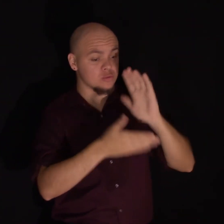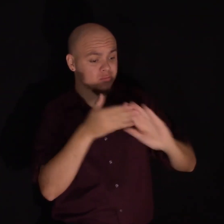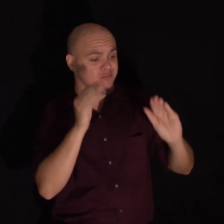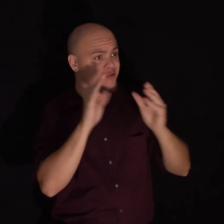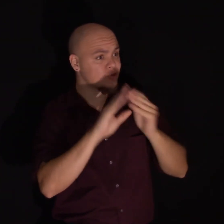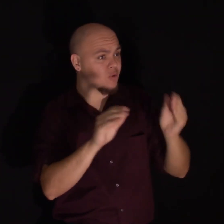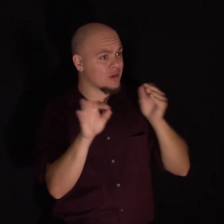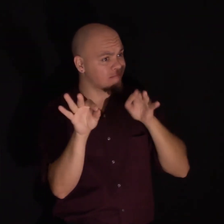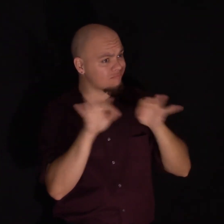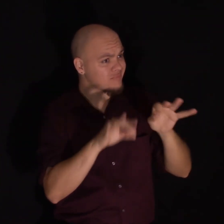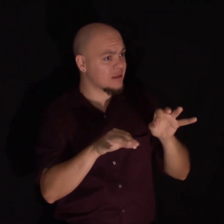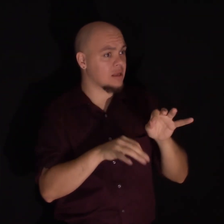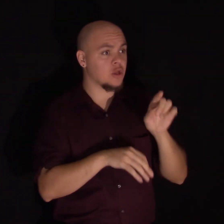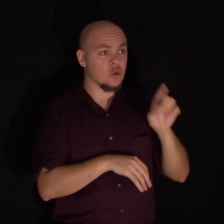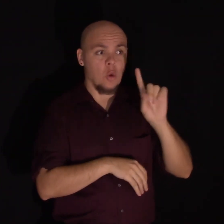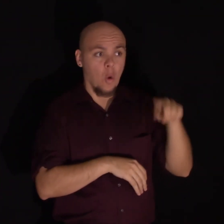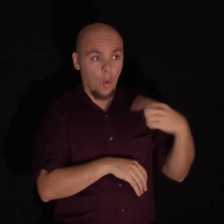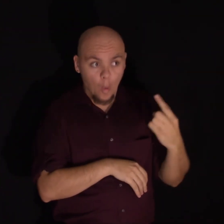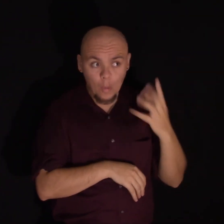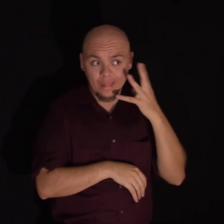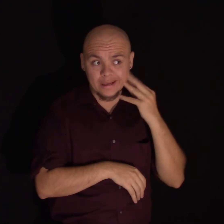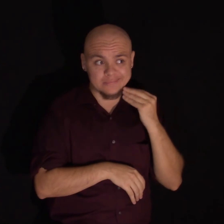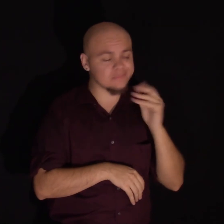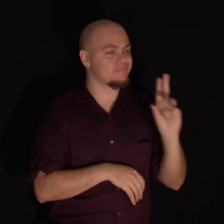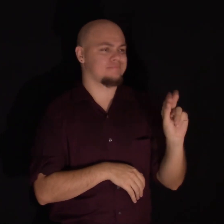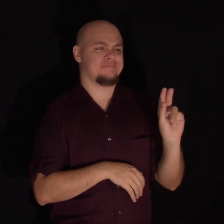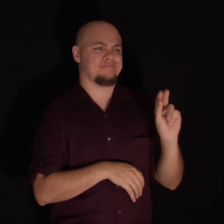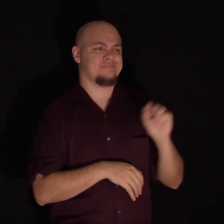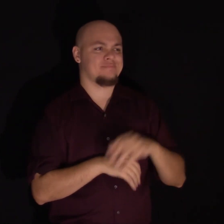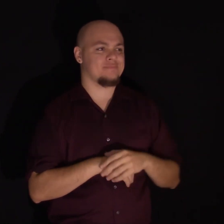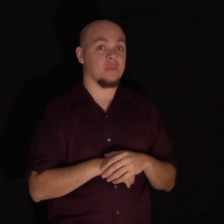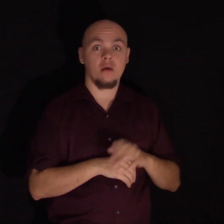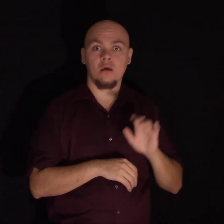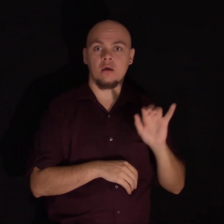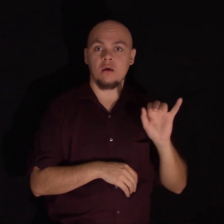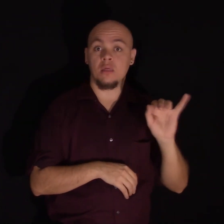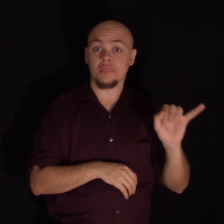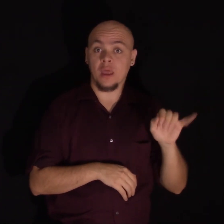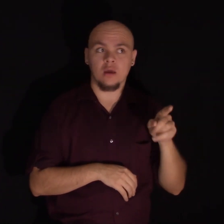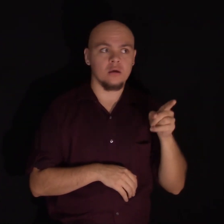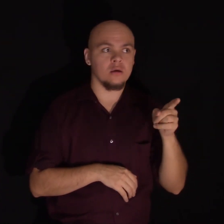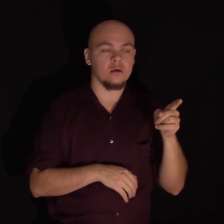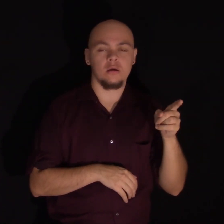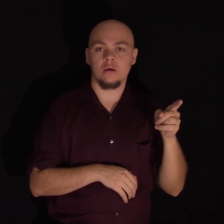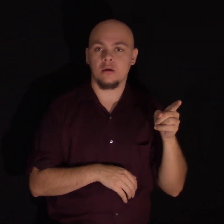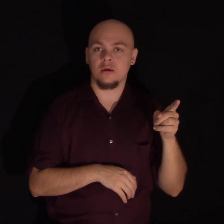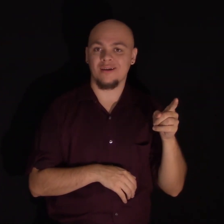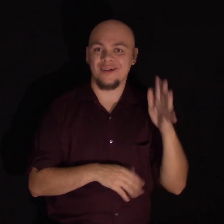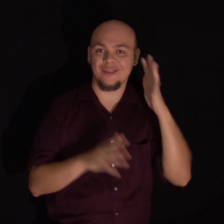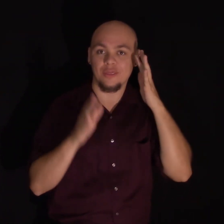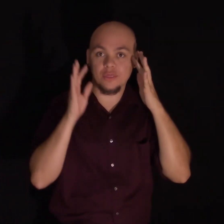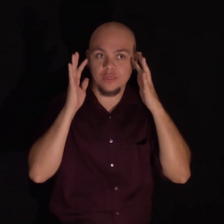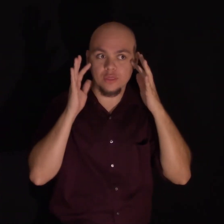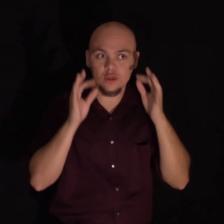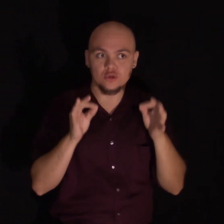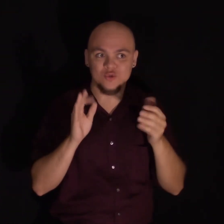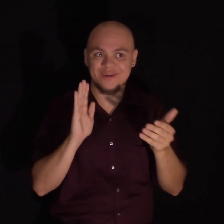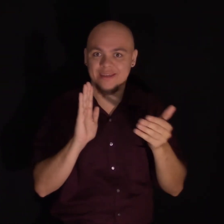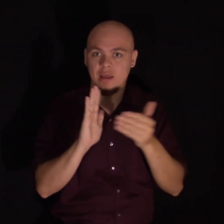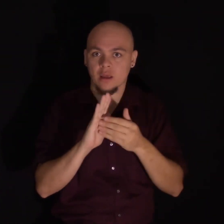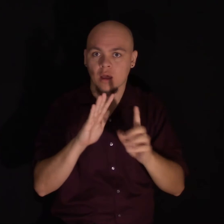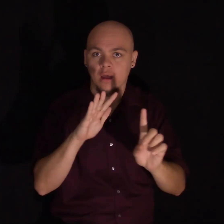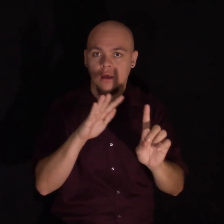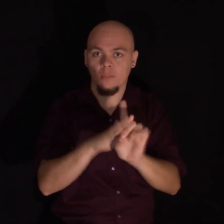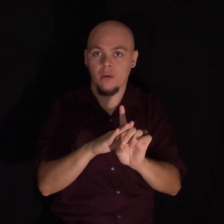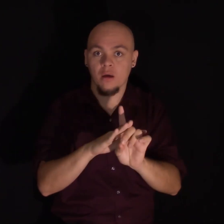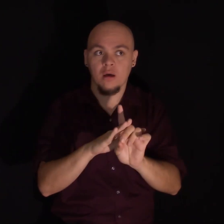You can't be the only one experiencing this." There it was, right? The choice. And